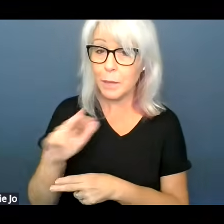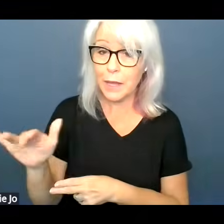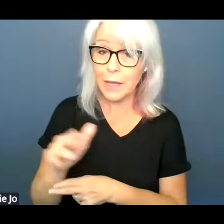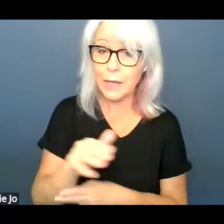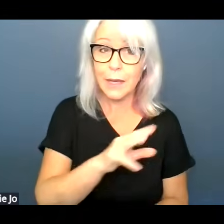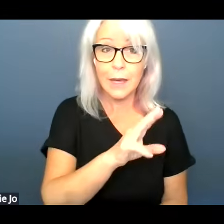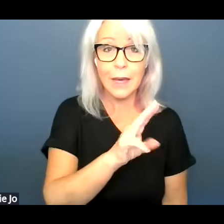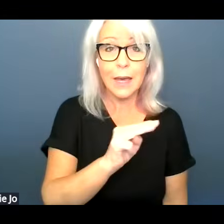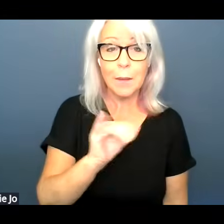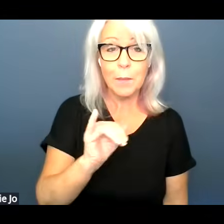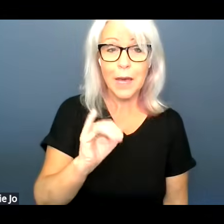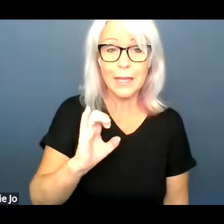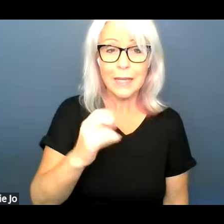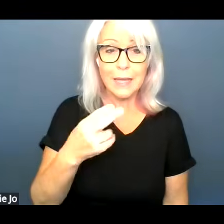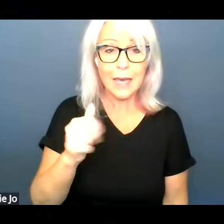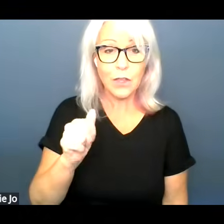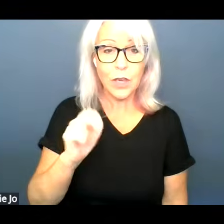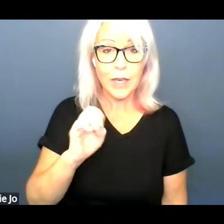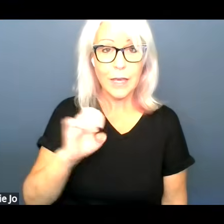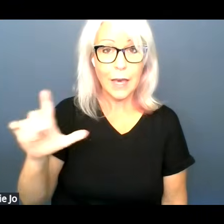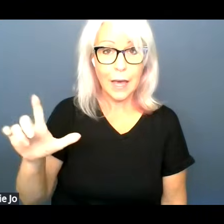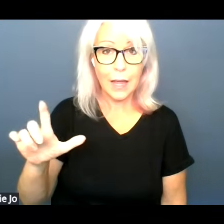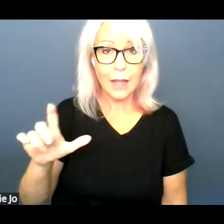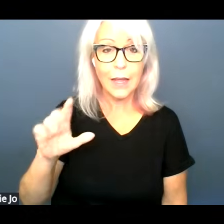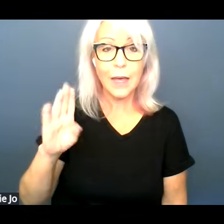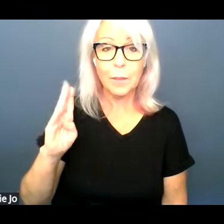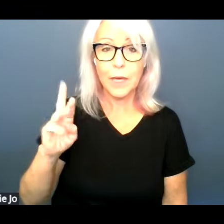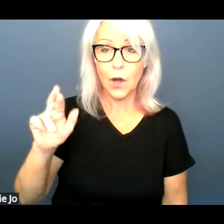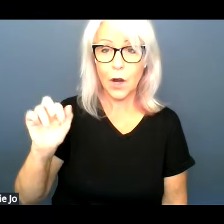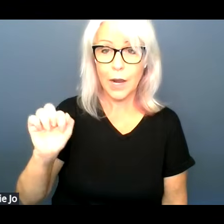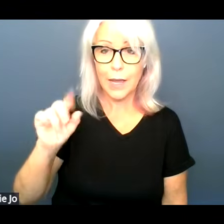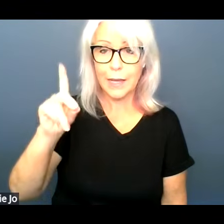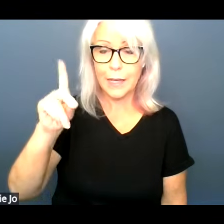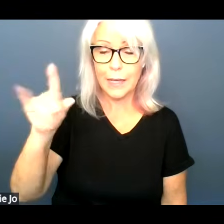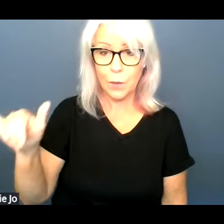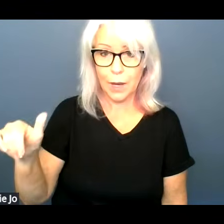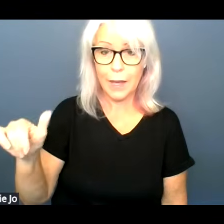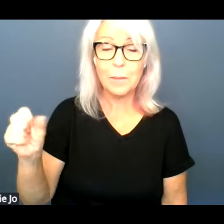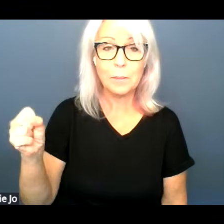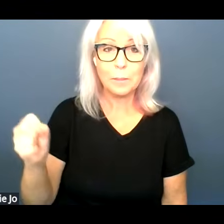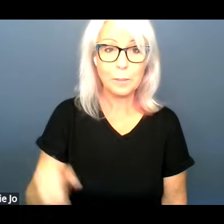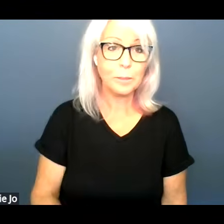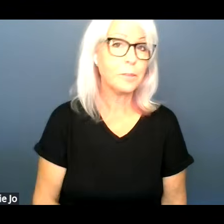Brady, Michael Brady.